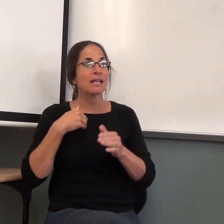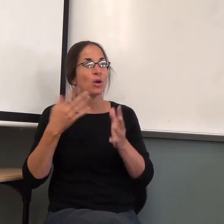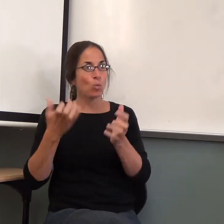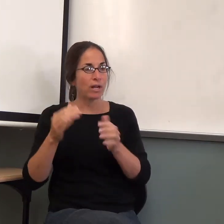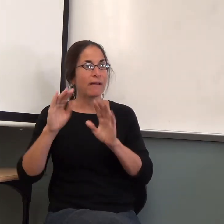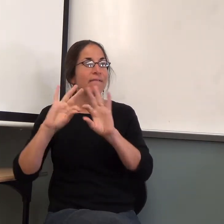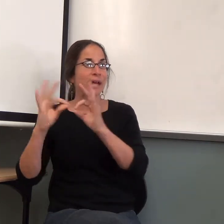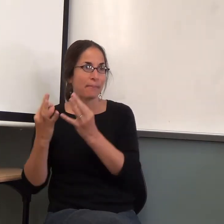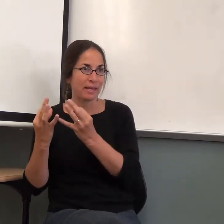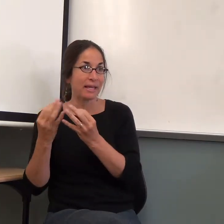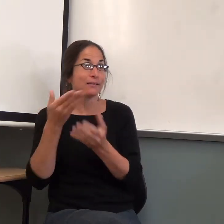yours?